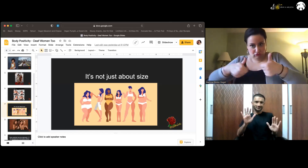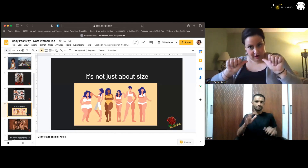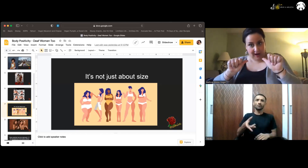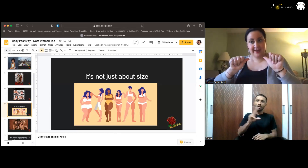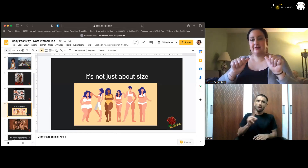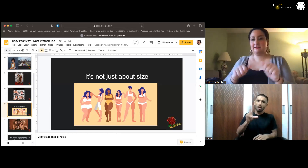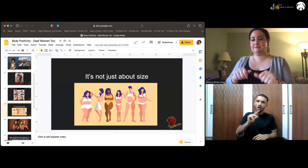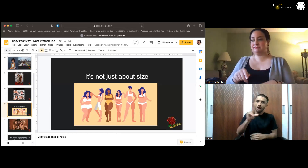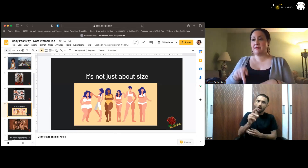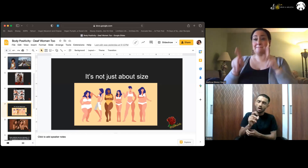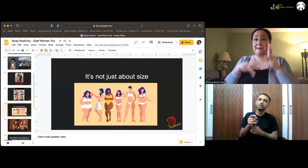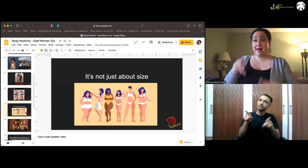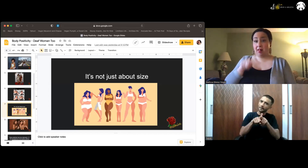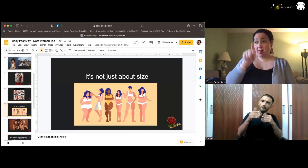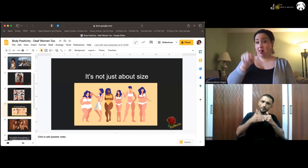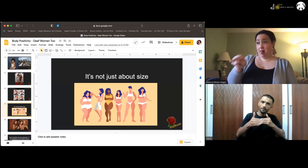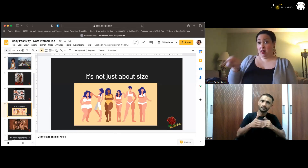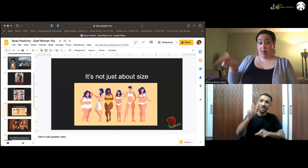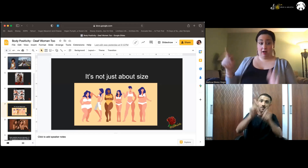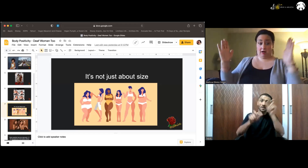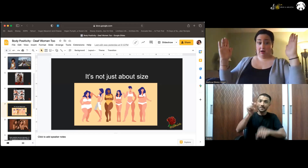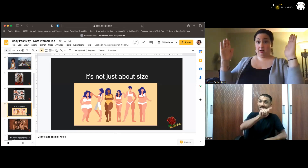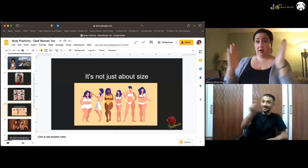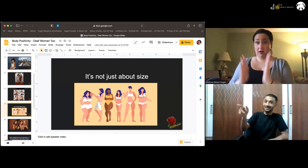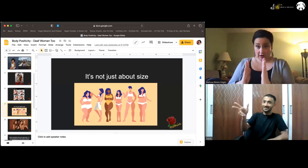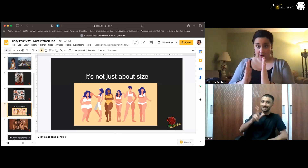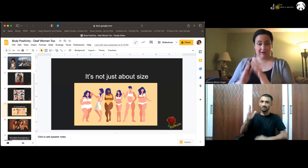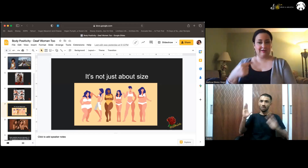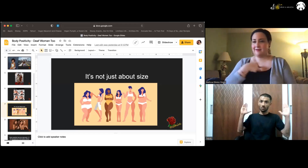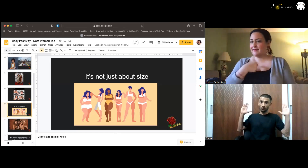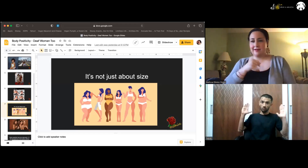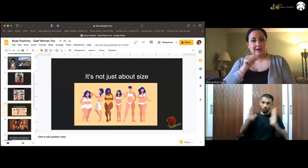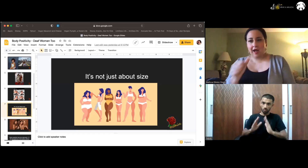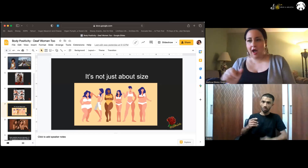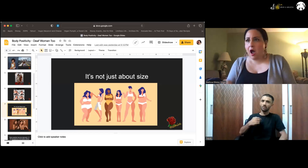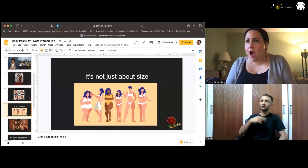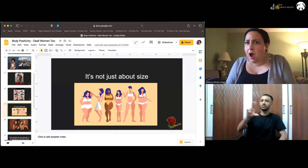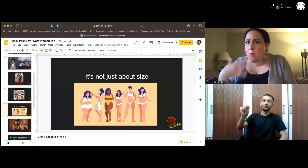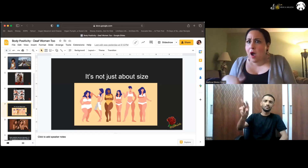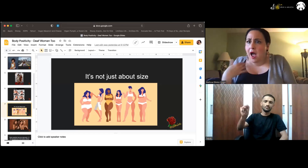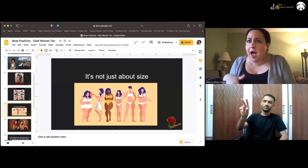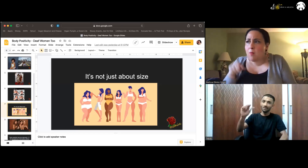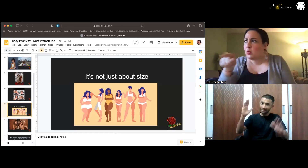like, you can look fresh, you can look beautiful. And when everyone, like, once I thought about myself, then everyone were